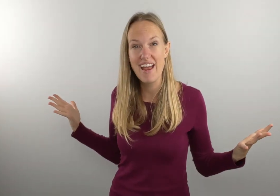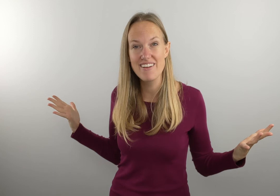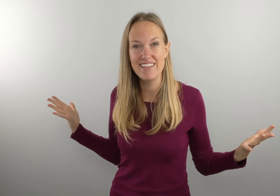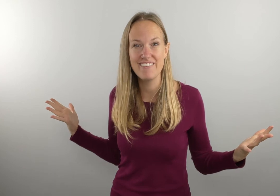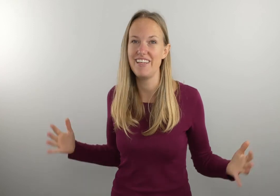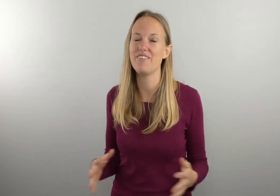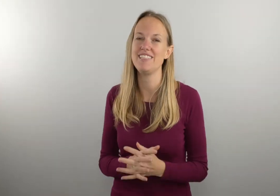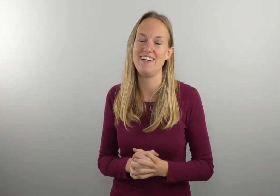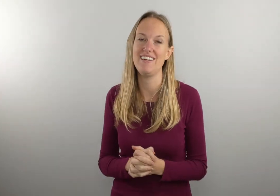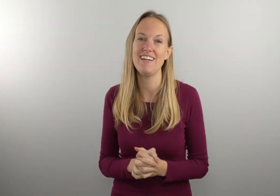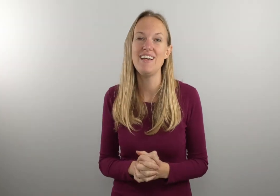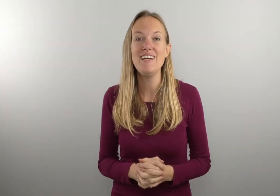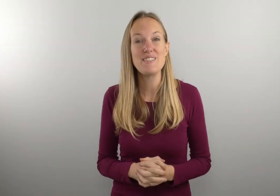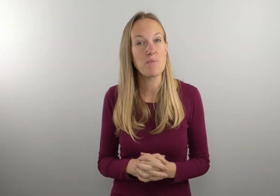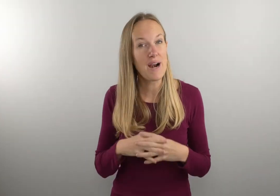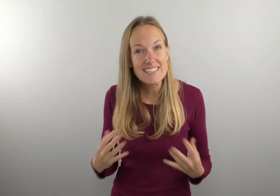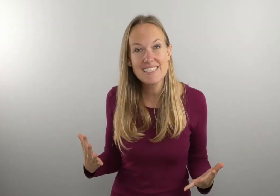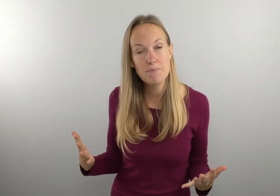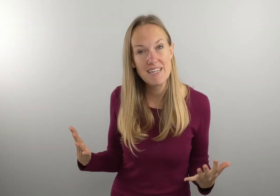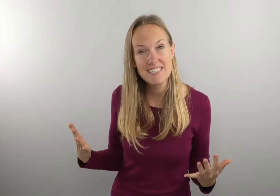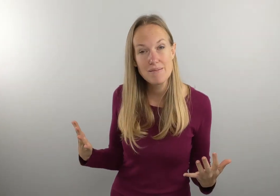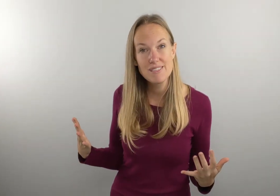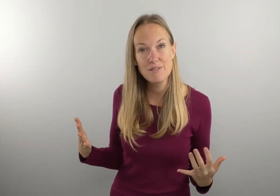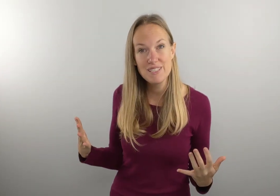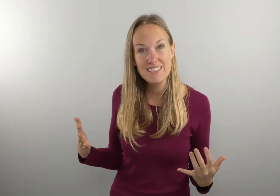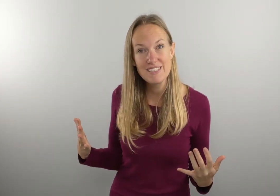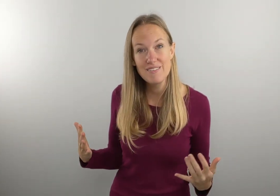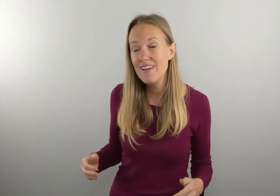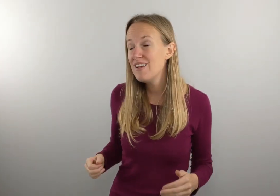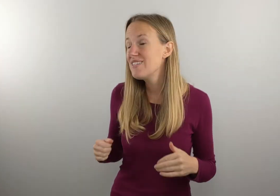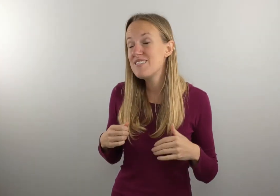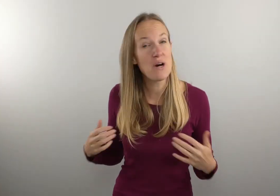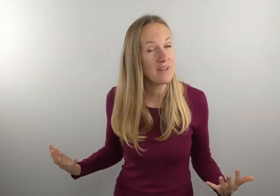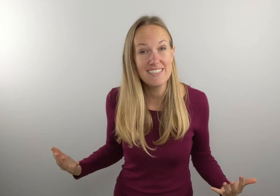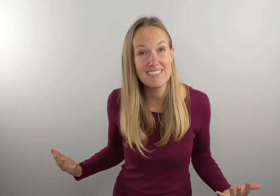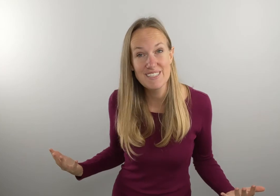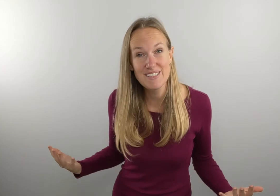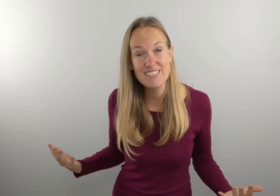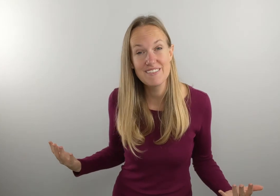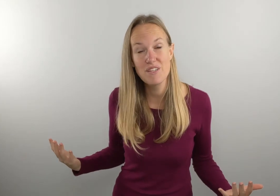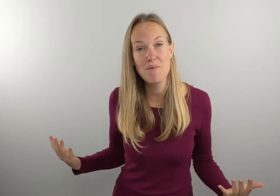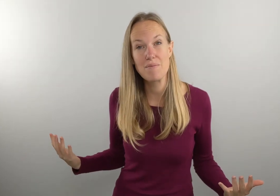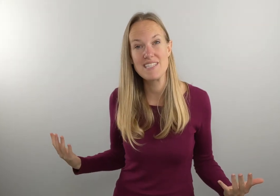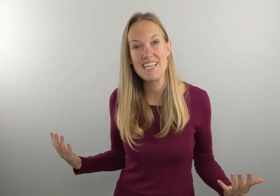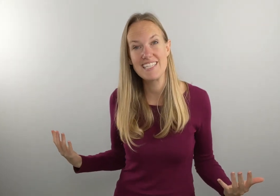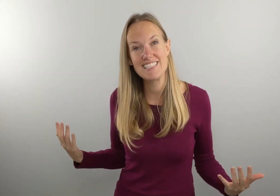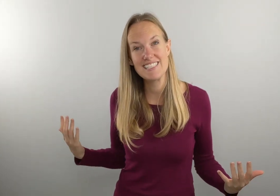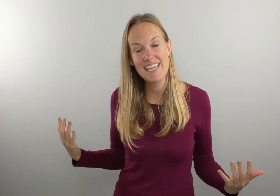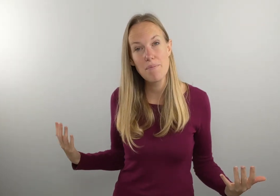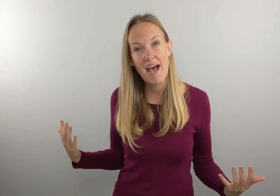everything you need for the song. So practice as many times as you need to. Don't get discouraged if you make mistakes. Just keep at